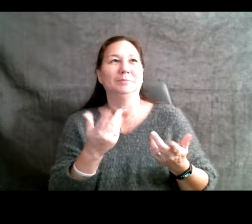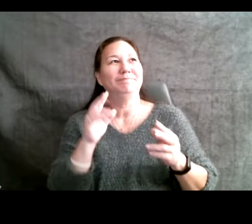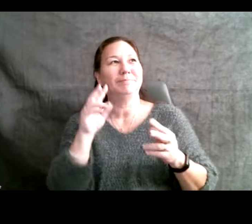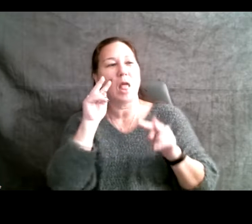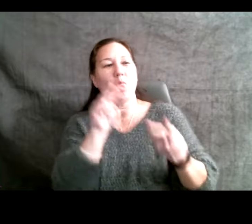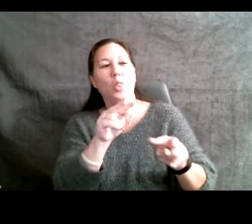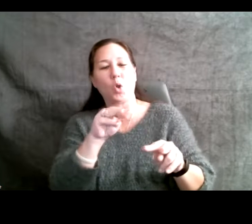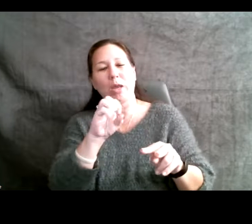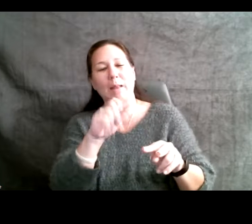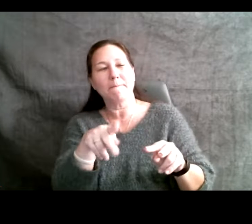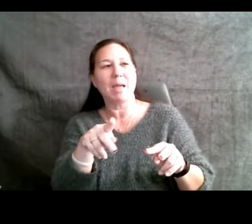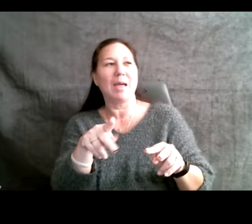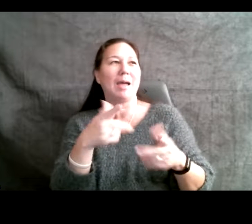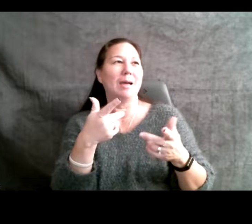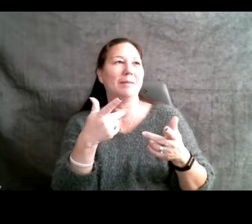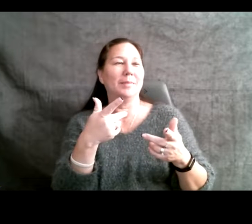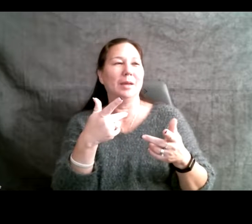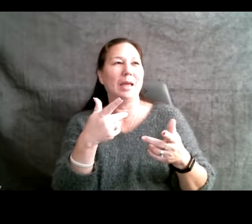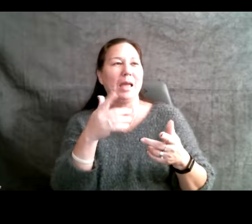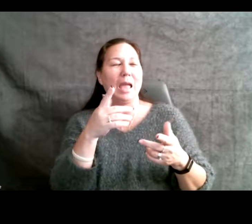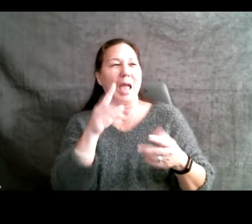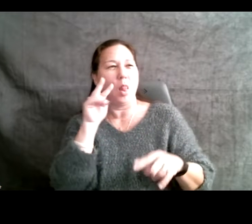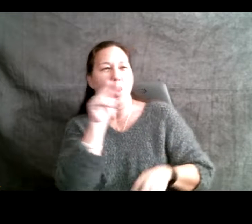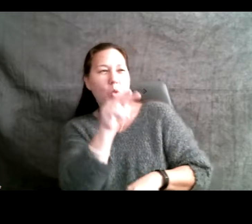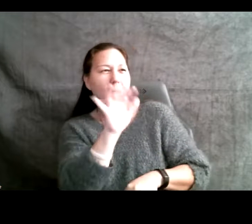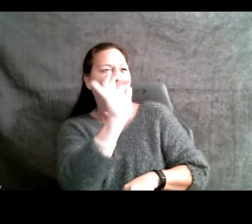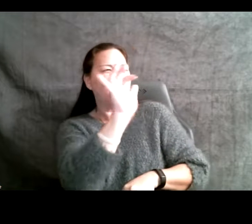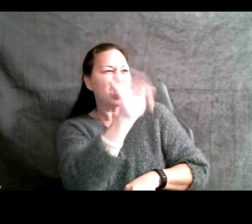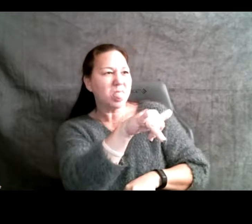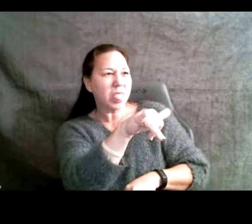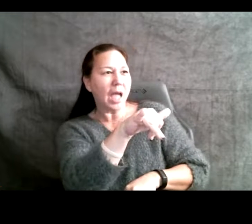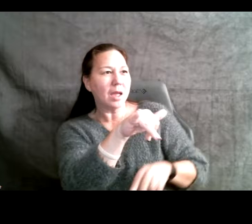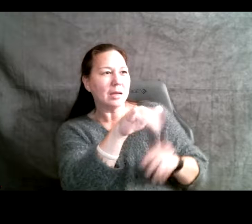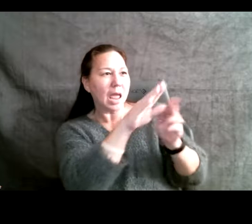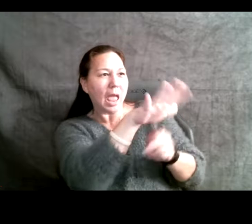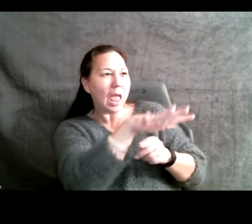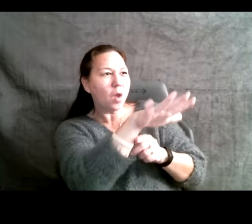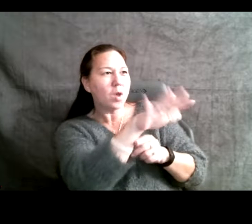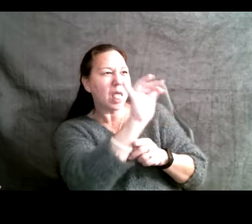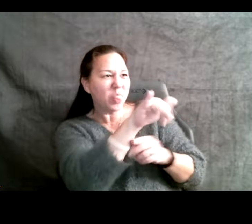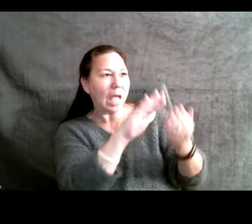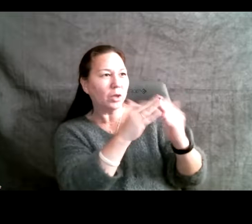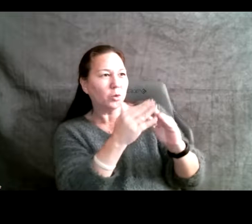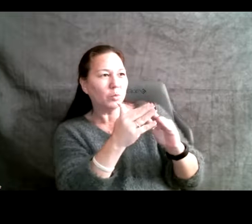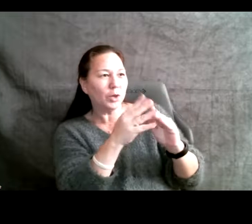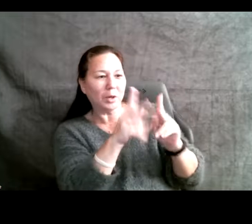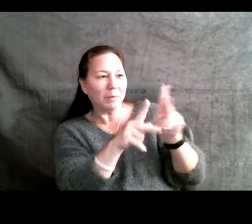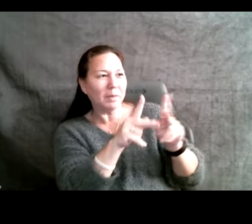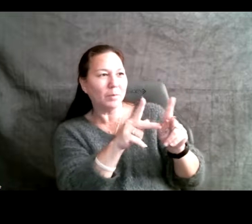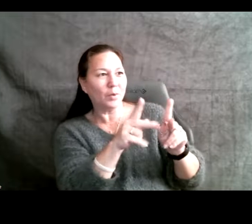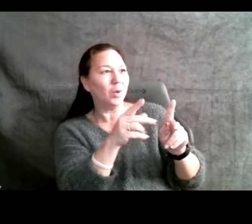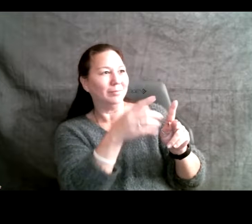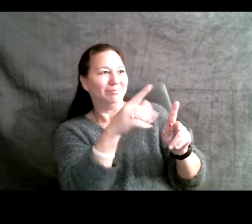over and say, that spot right there, that community is not, or the people who live there are lost, or